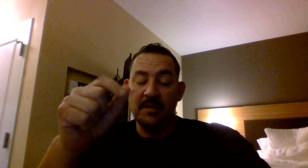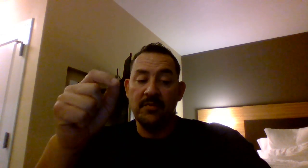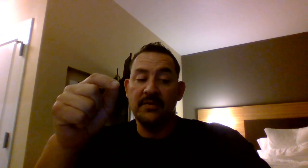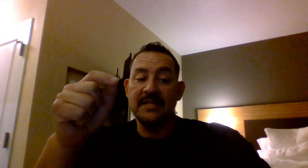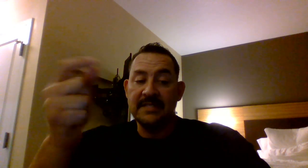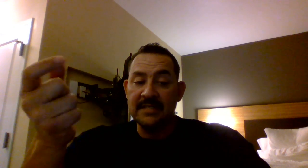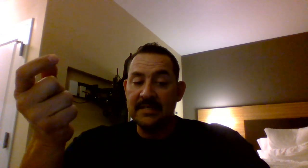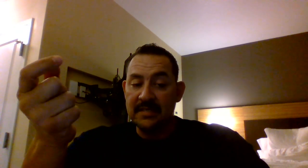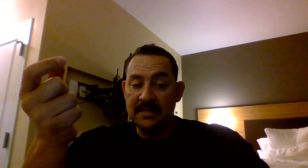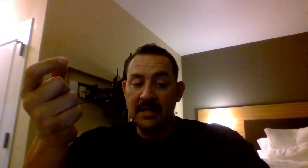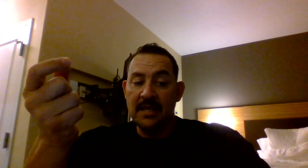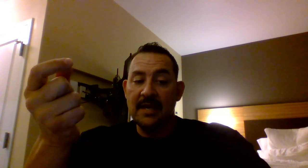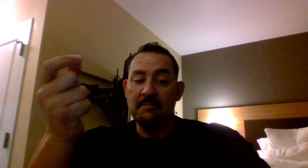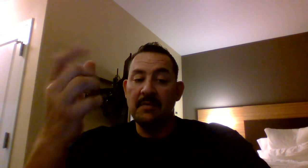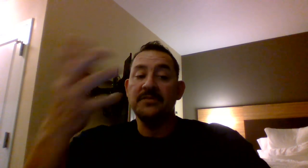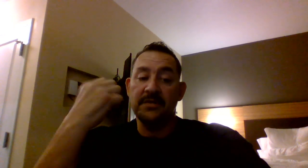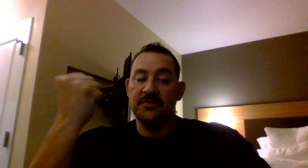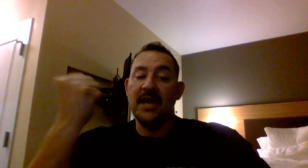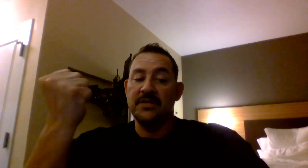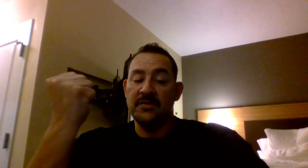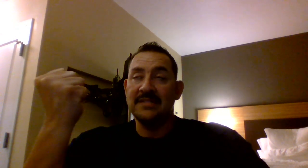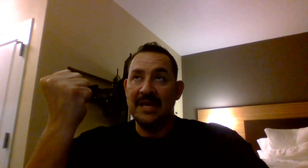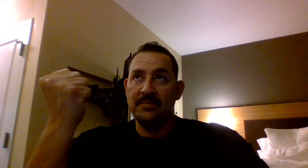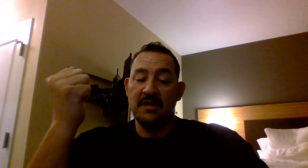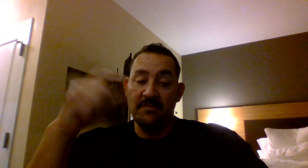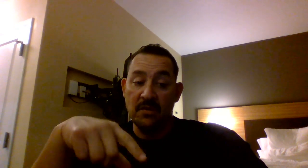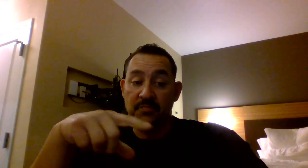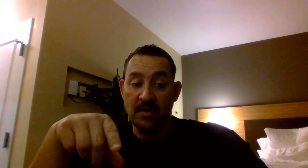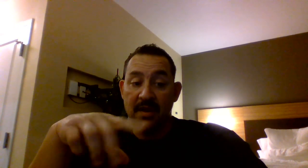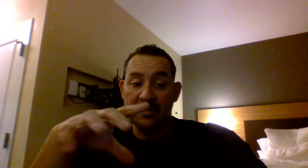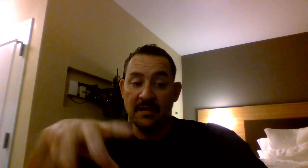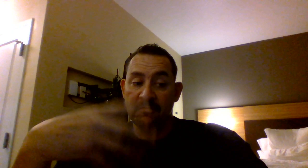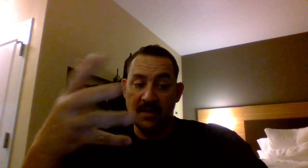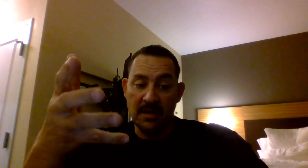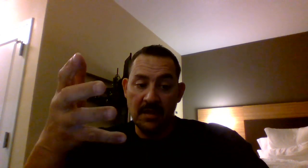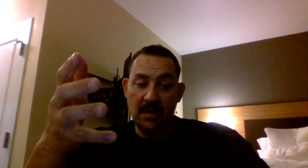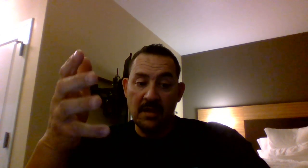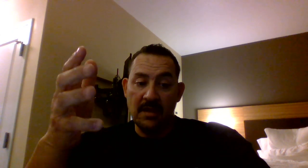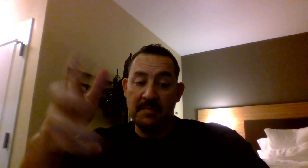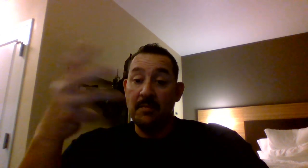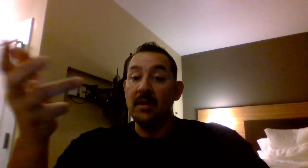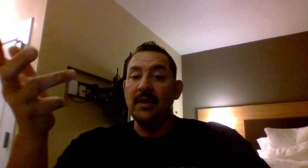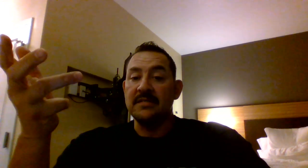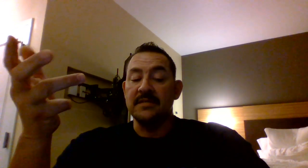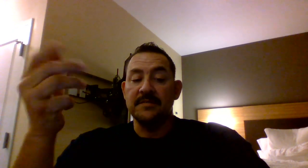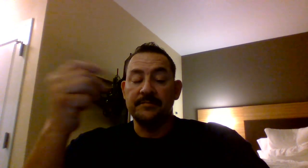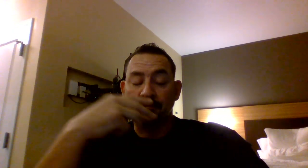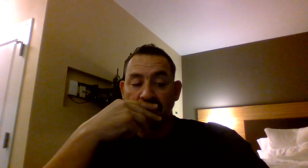and protein synthesis and muscle contractions are examples of those products of metabolic processes.